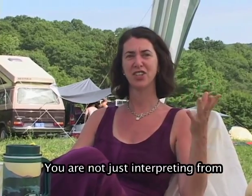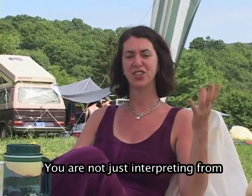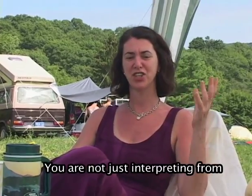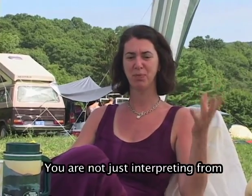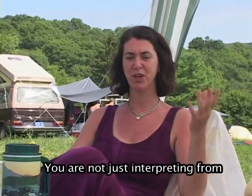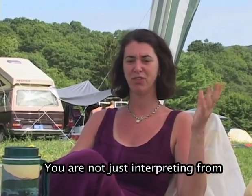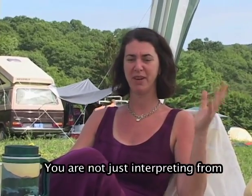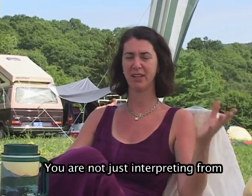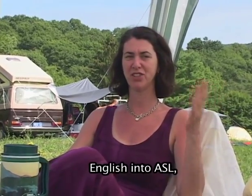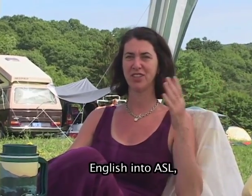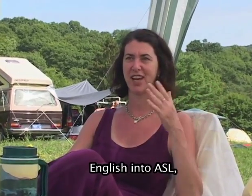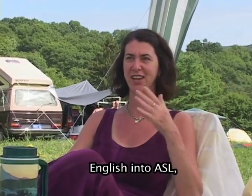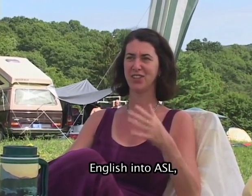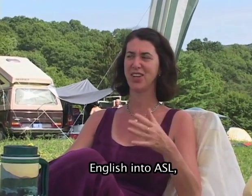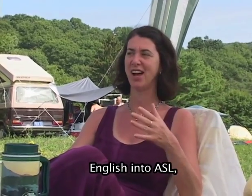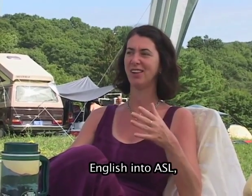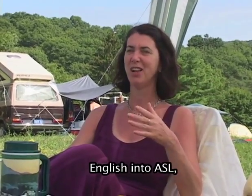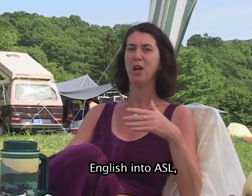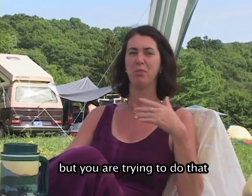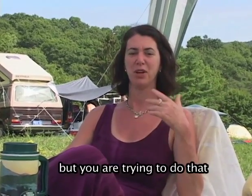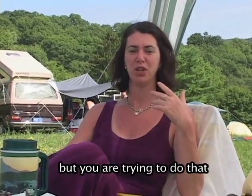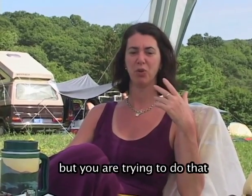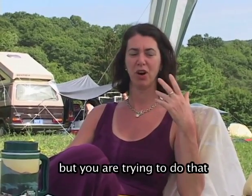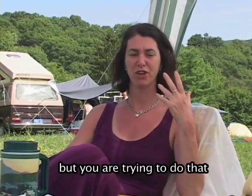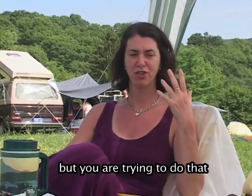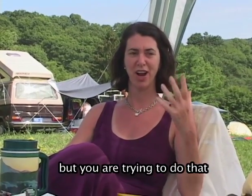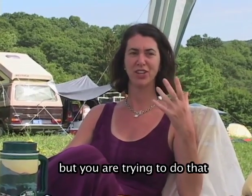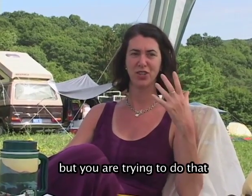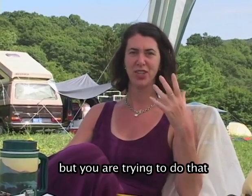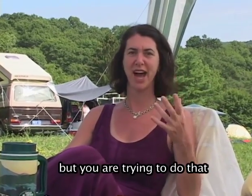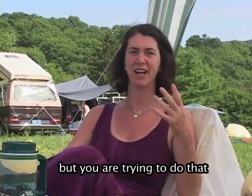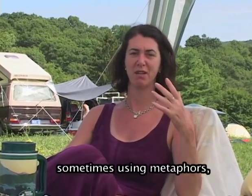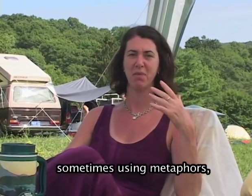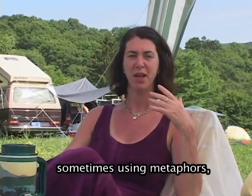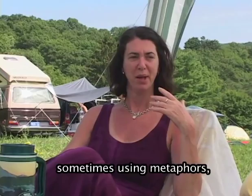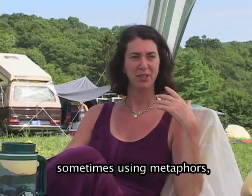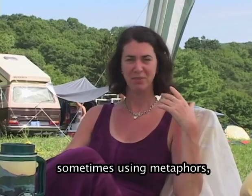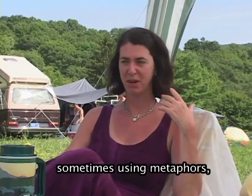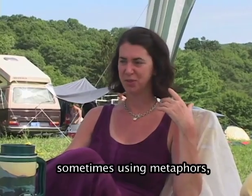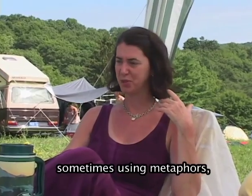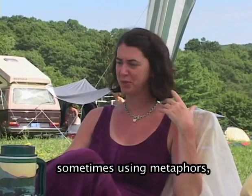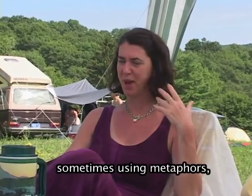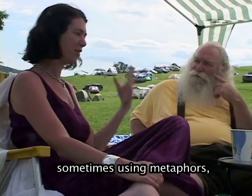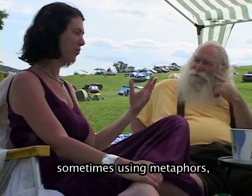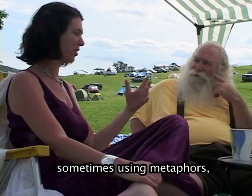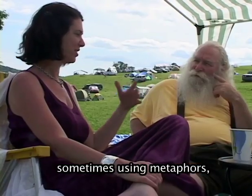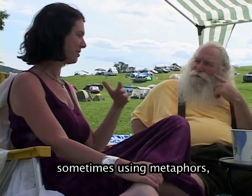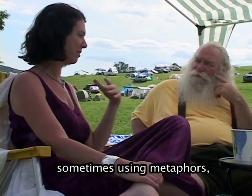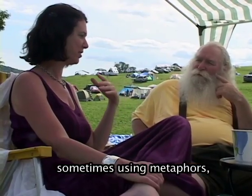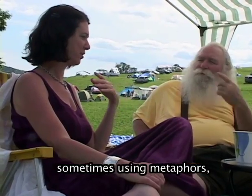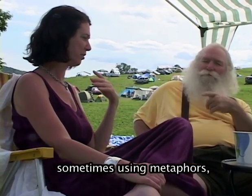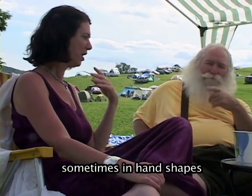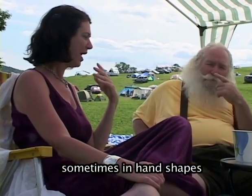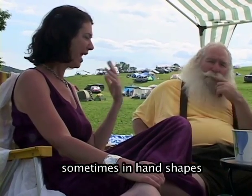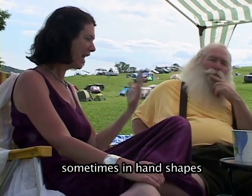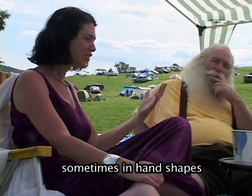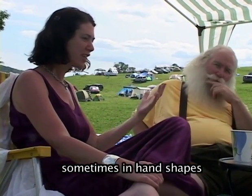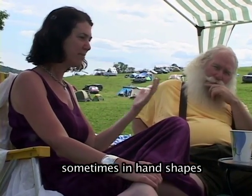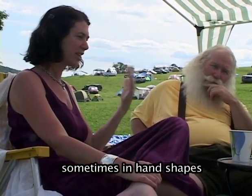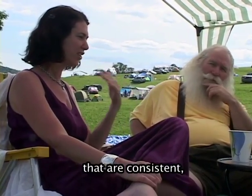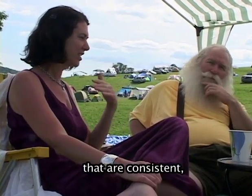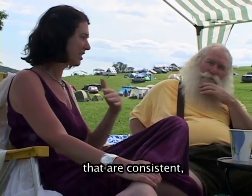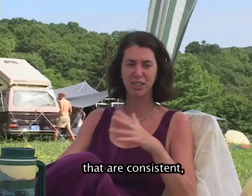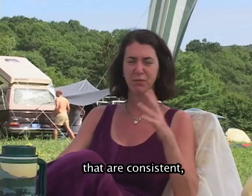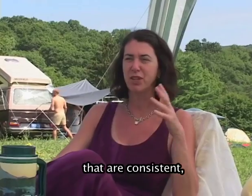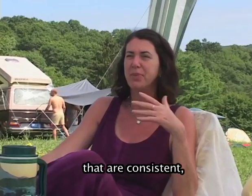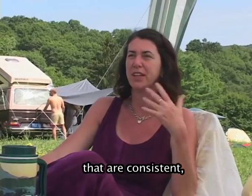you're not just interpreting from English into ASL, but you are trying to do that sometimes using metaphors, sometimes doing hand